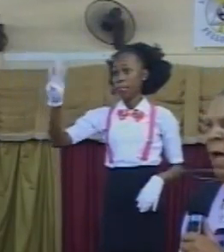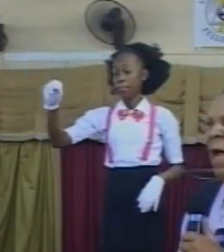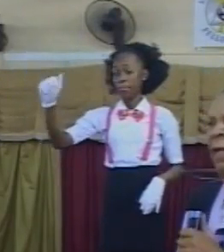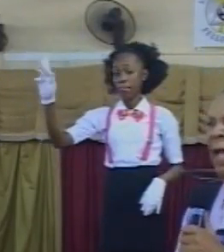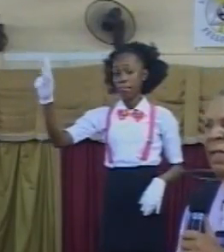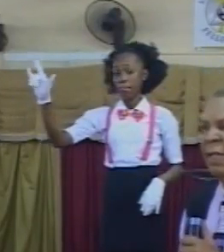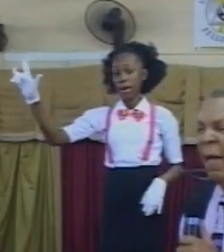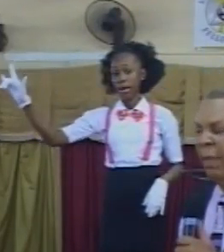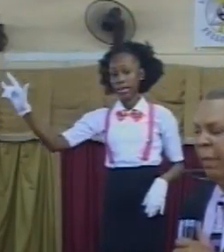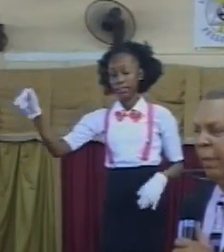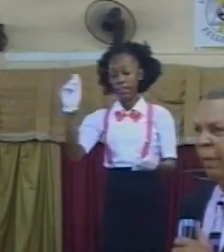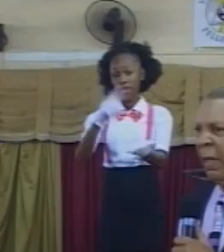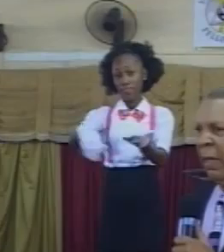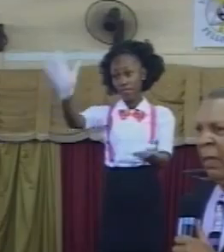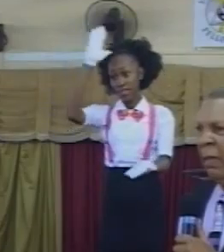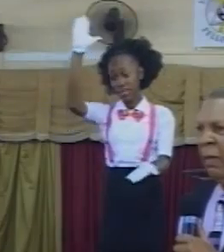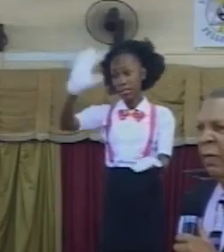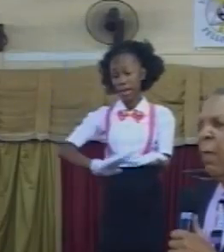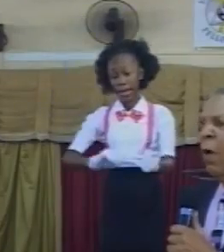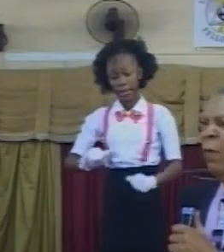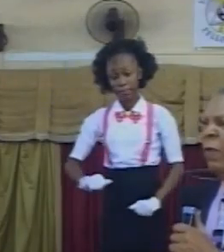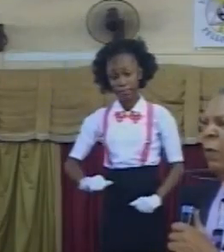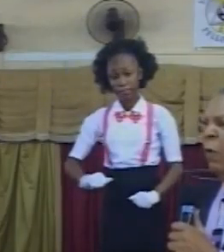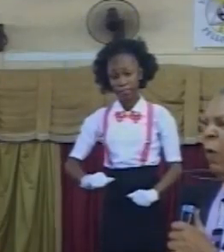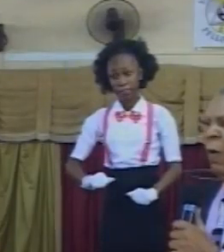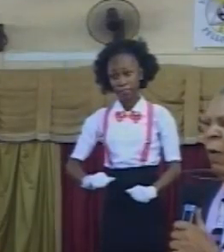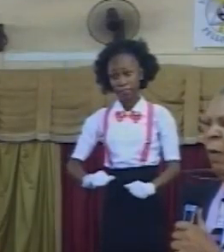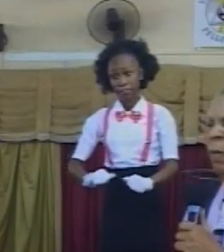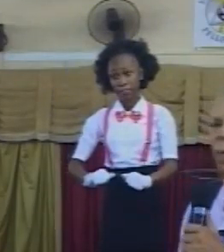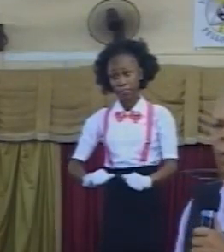We idolize this man. Some almost